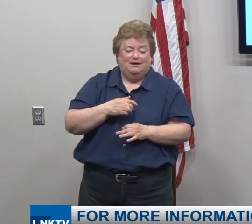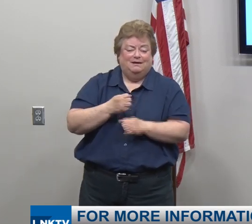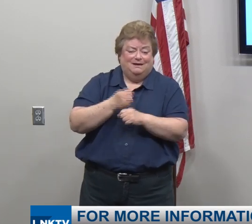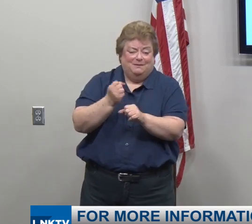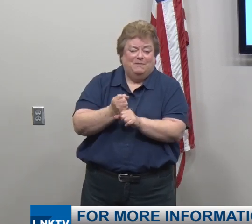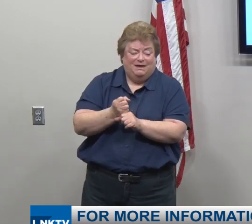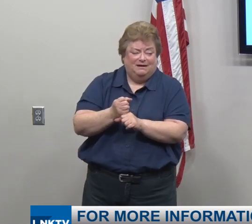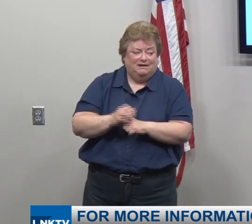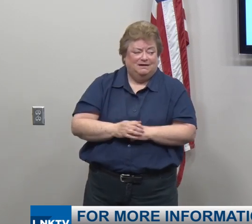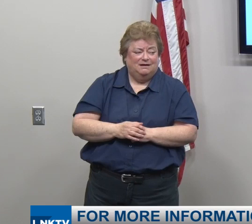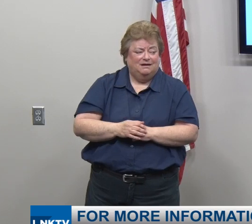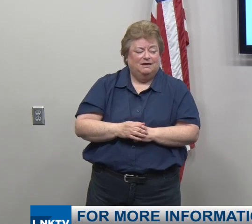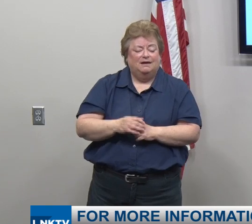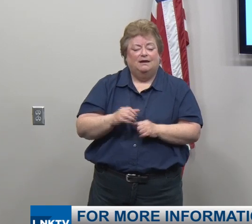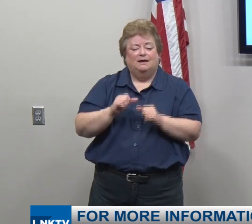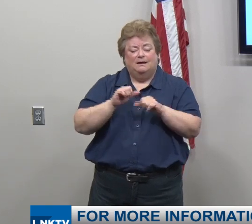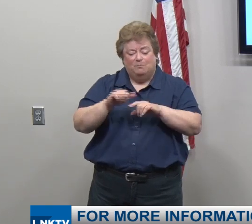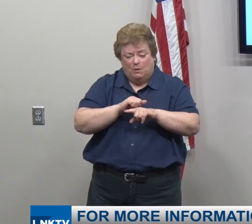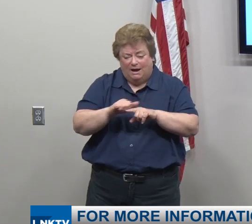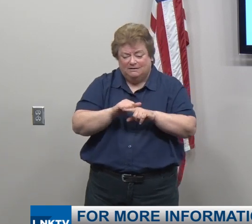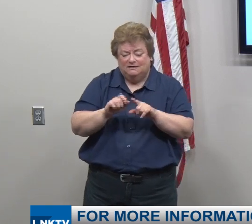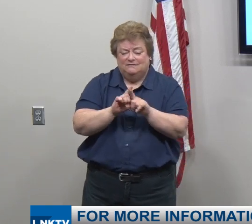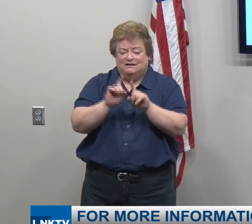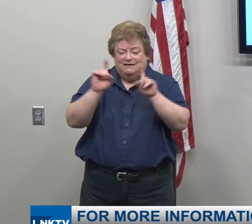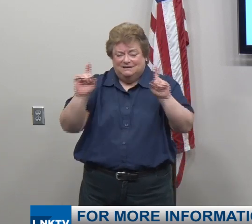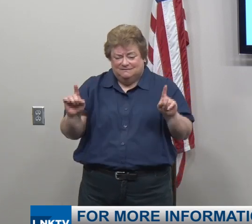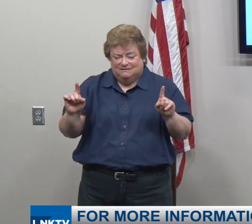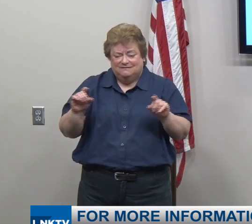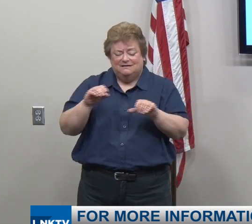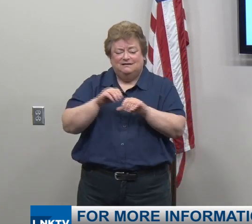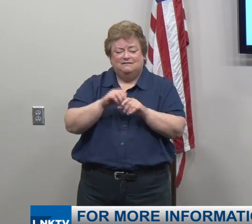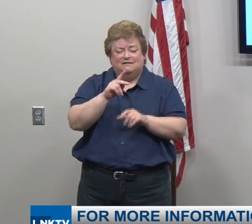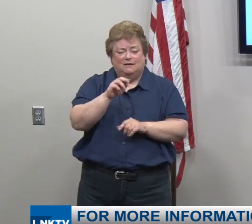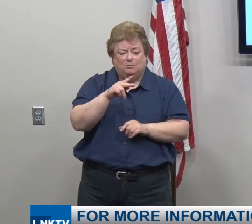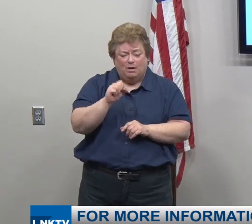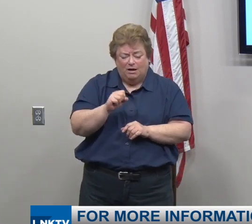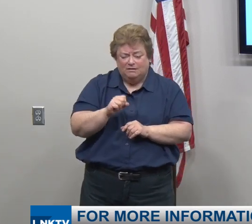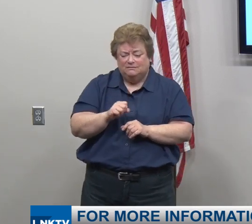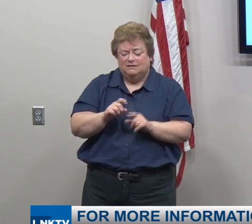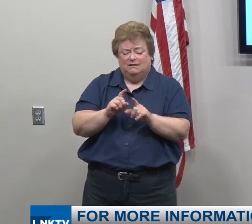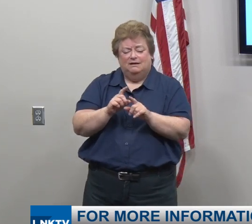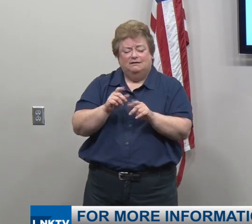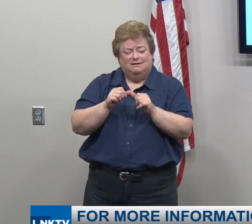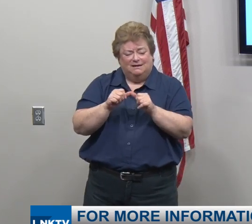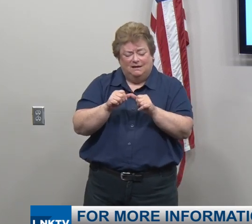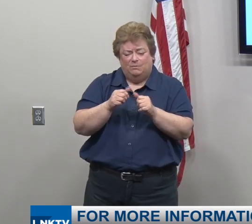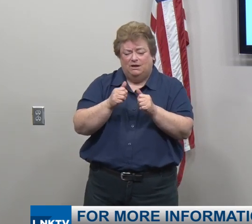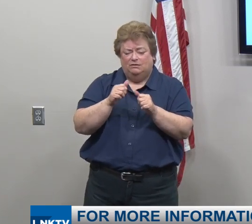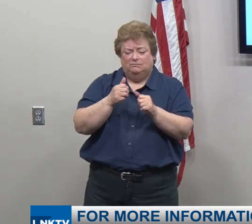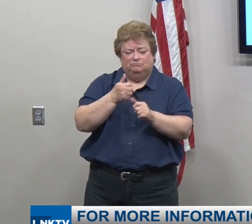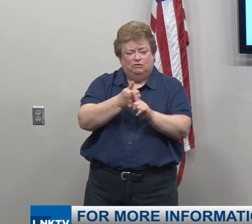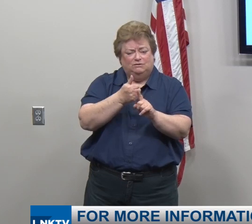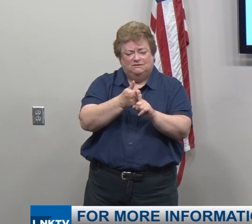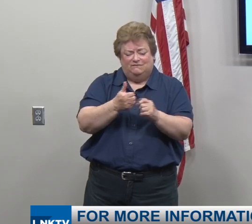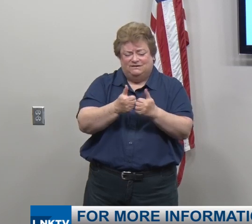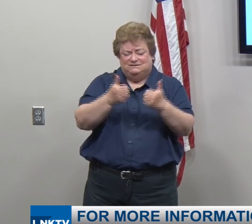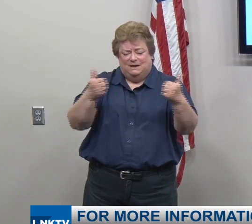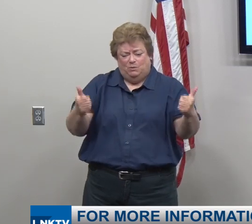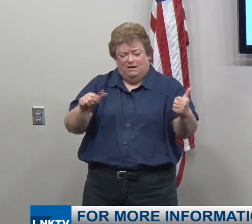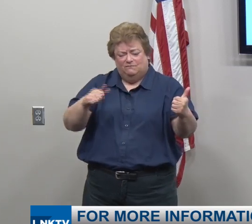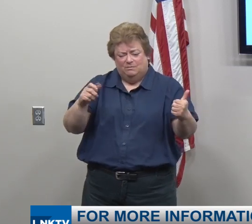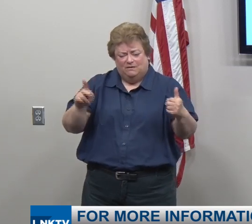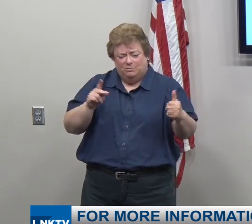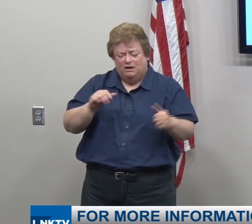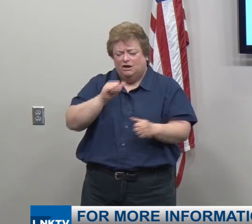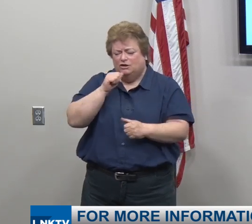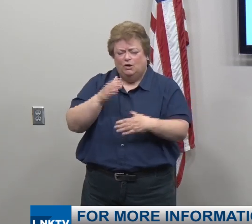to practice physical distancing in our parks and on our trails, keeping 6 feet of separation between yourself and others, and to not share